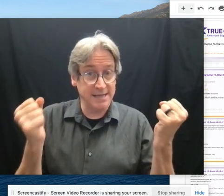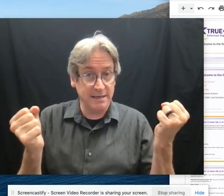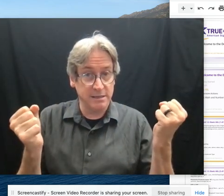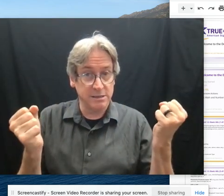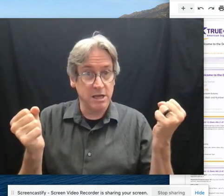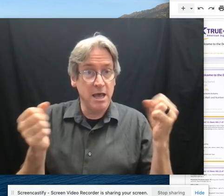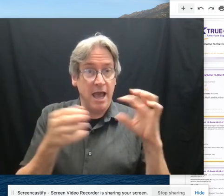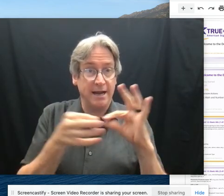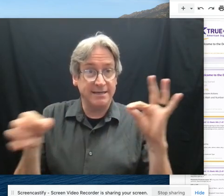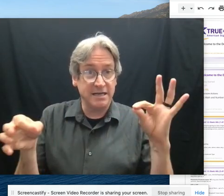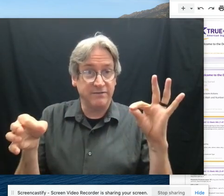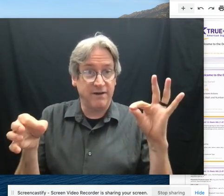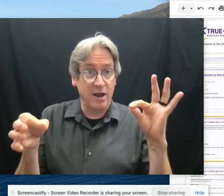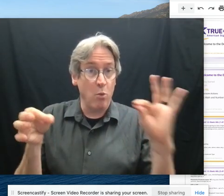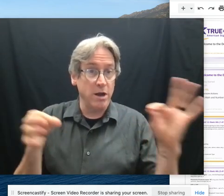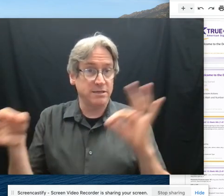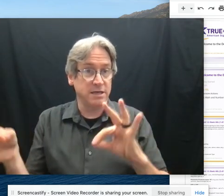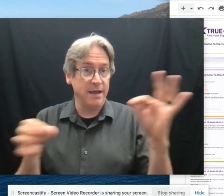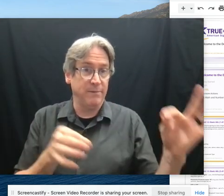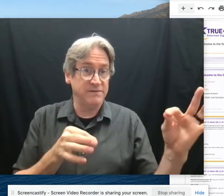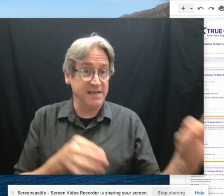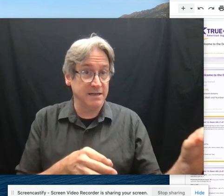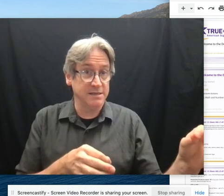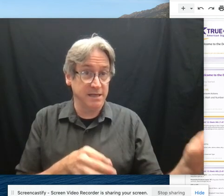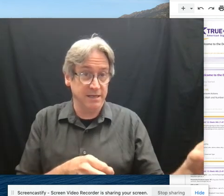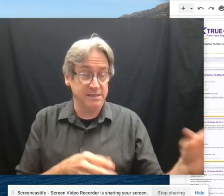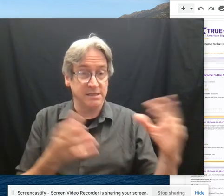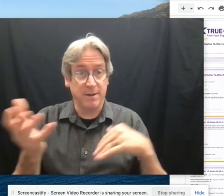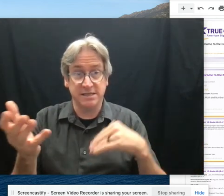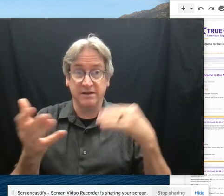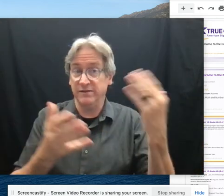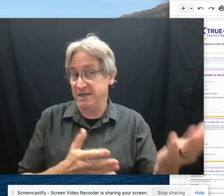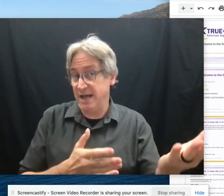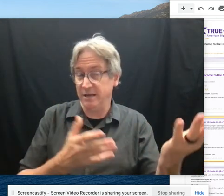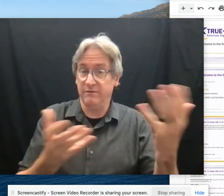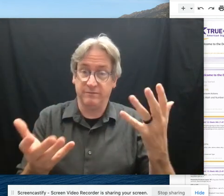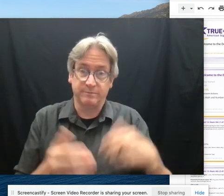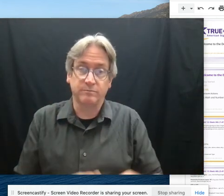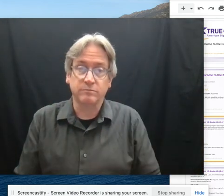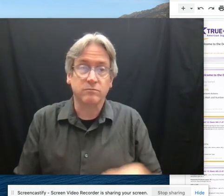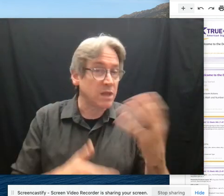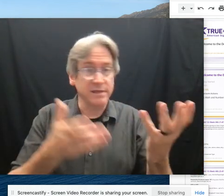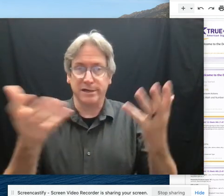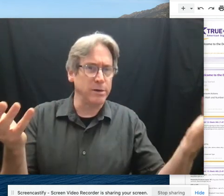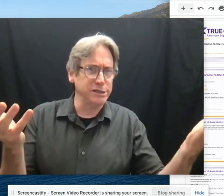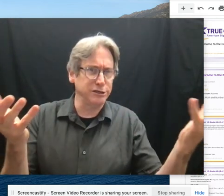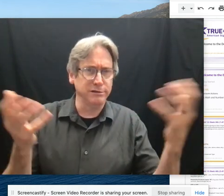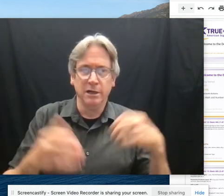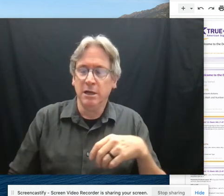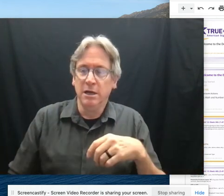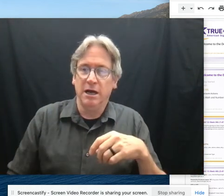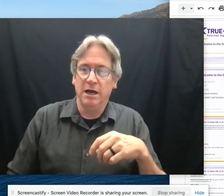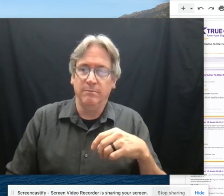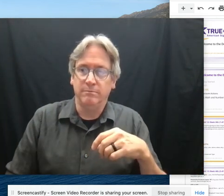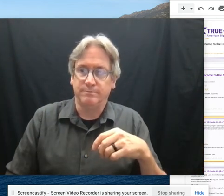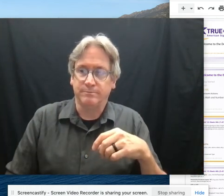a sentence and identify what type of sentence it is. Is it positive? Is it negative? Is it a question?